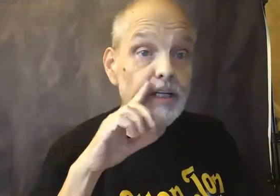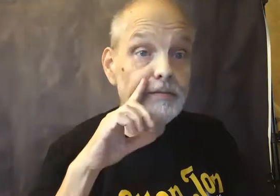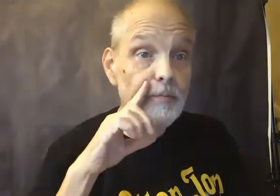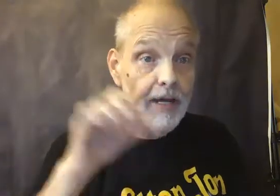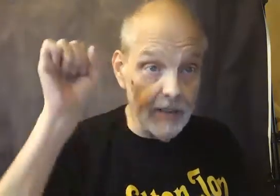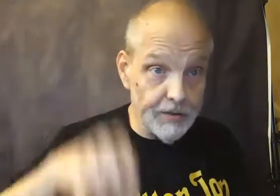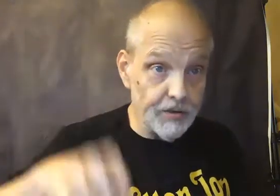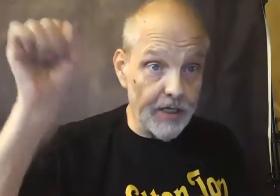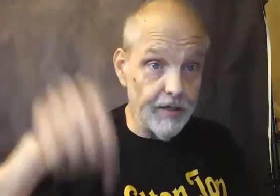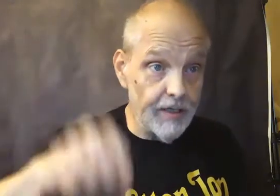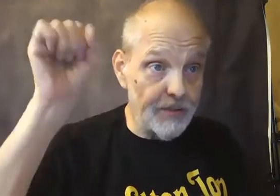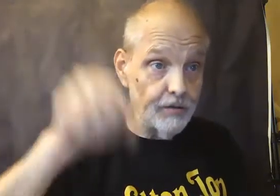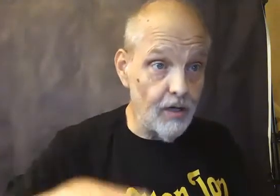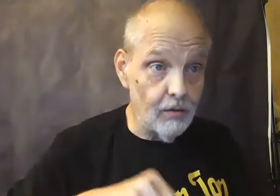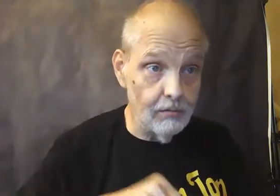I need feedback. I need you to shake your head yes or no.